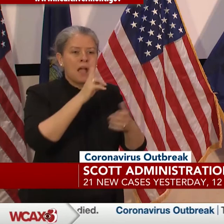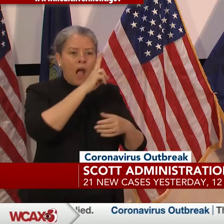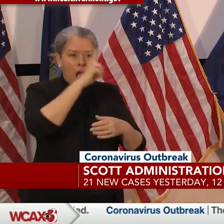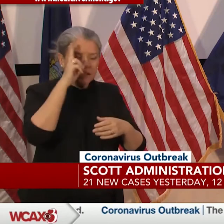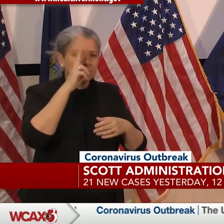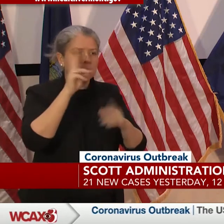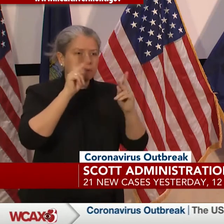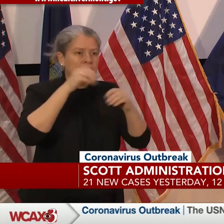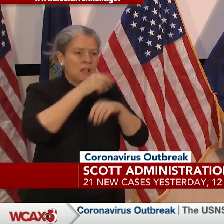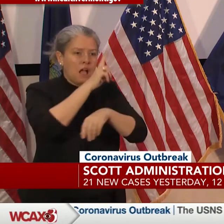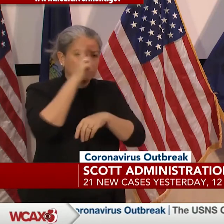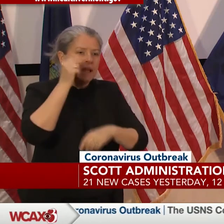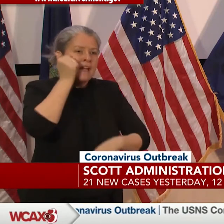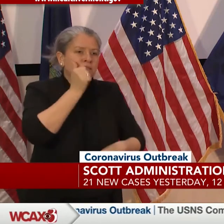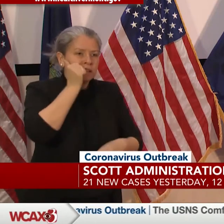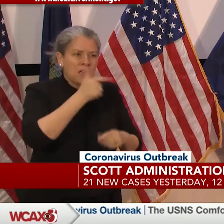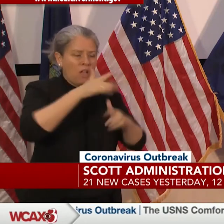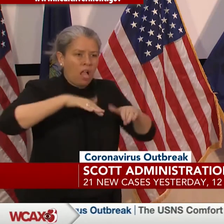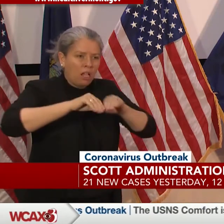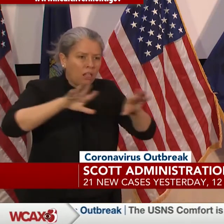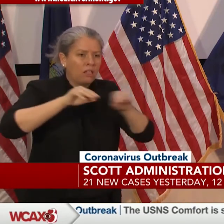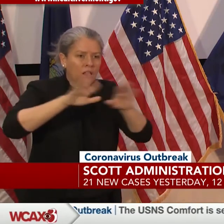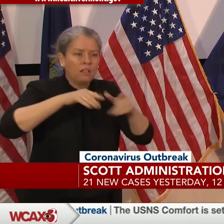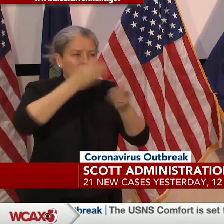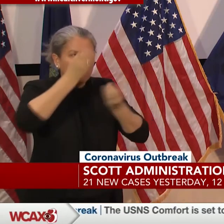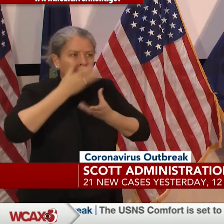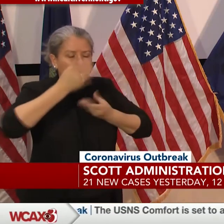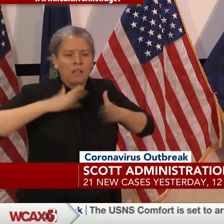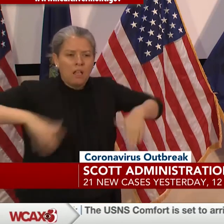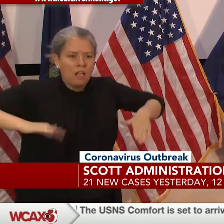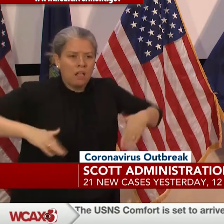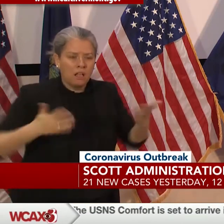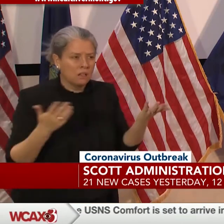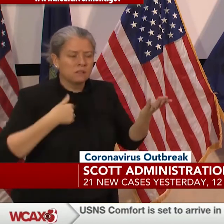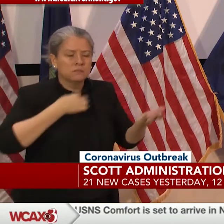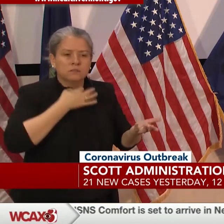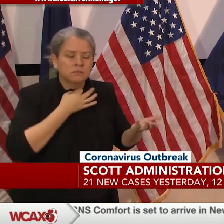The number of people in the hospitals at this point in time with the COVID-19?